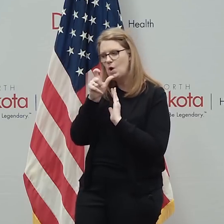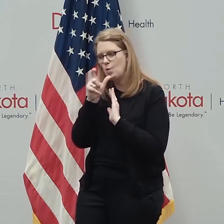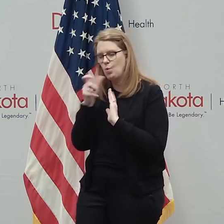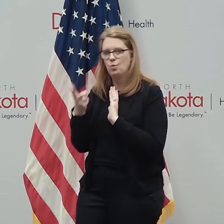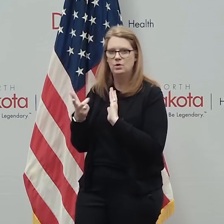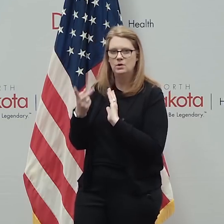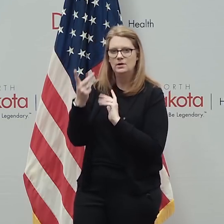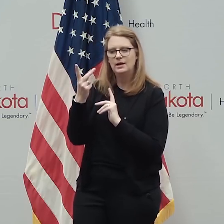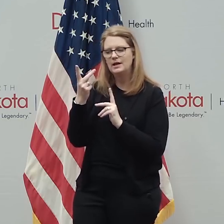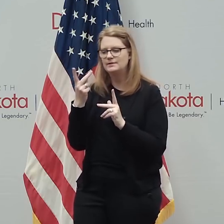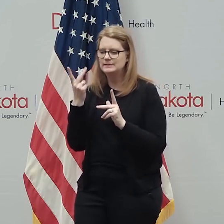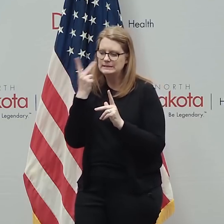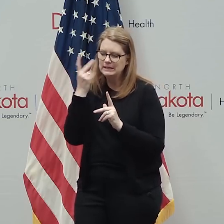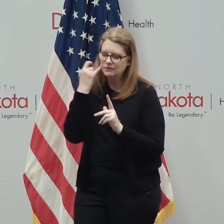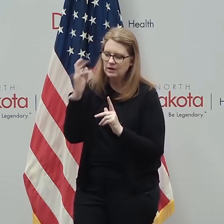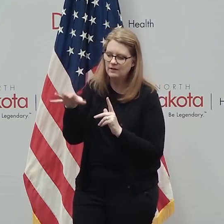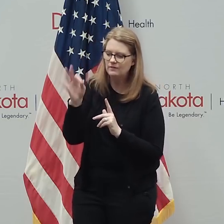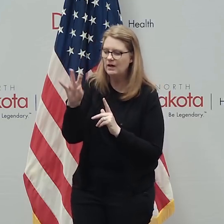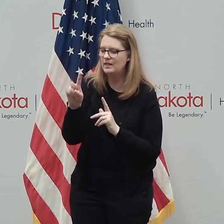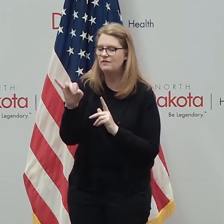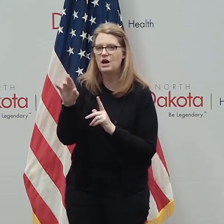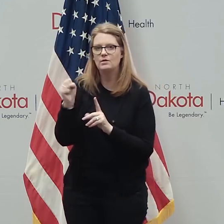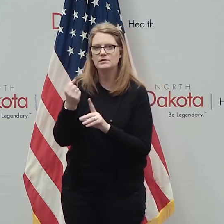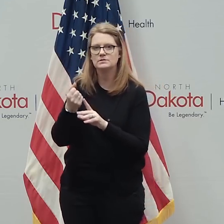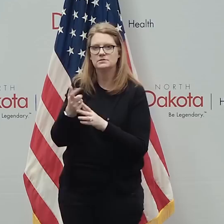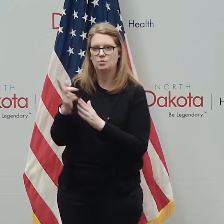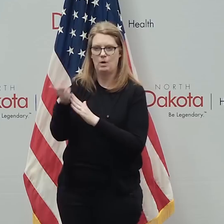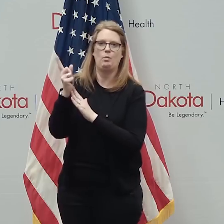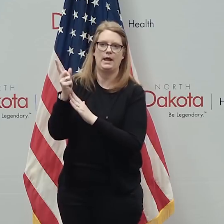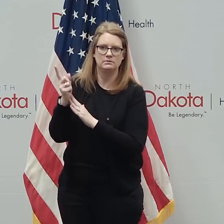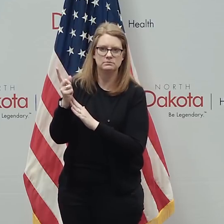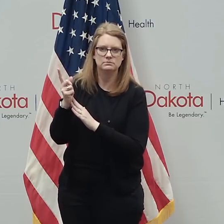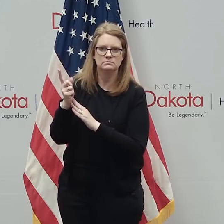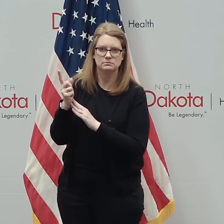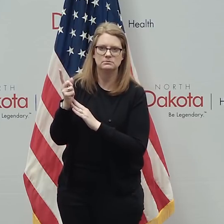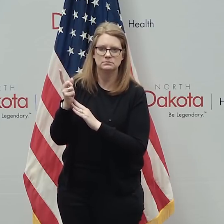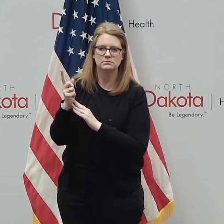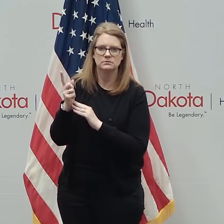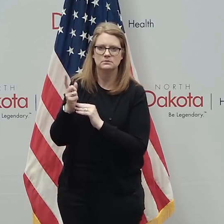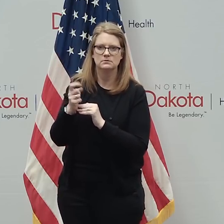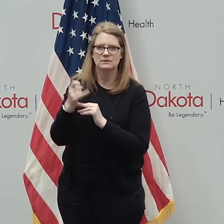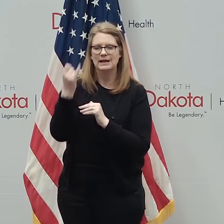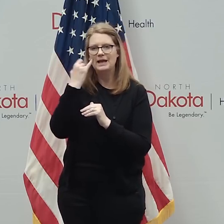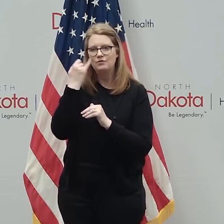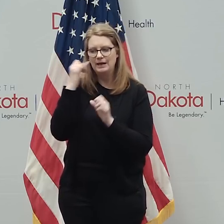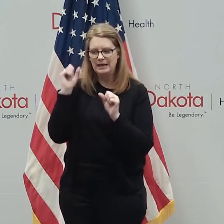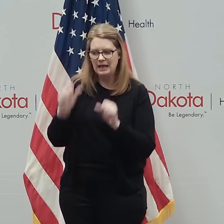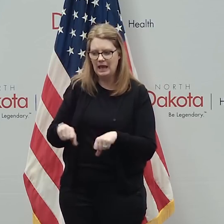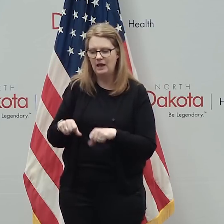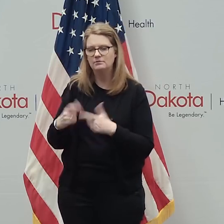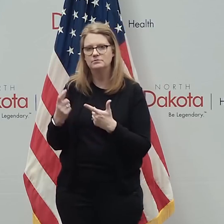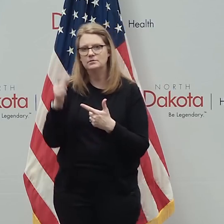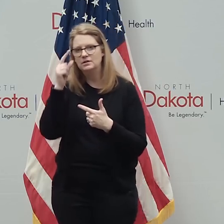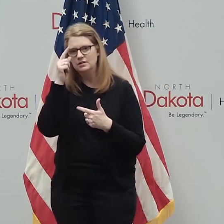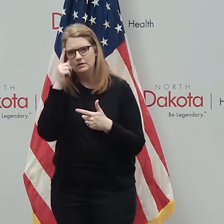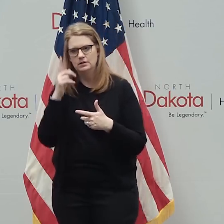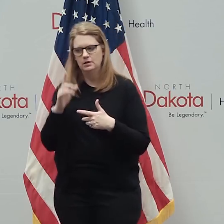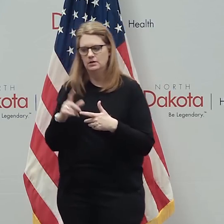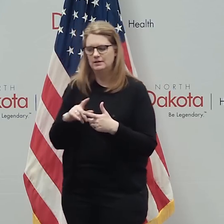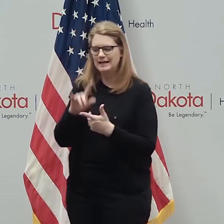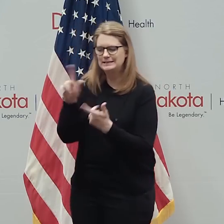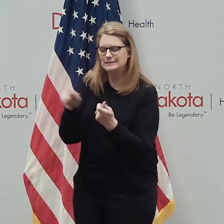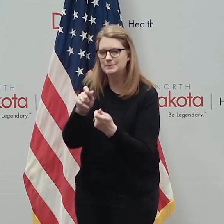detect the virus maybe before early. Detect it early. And then if we can do that, then we can do the